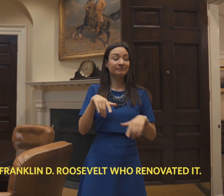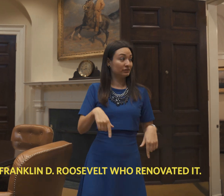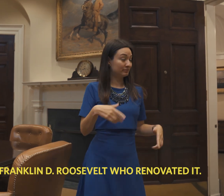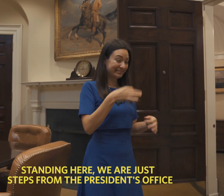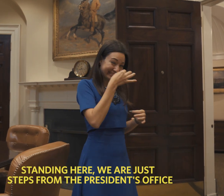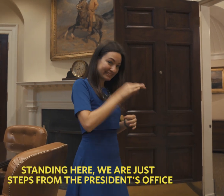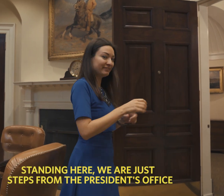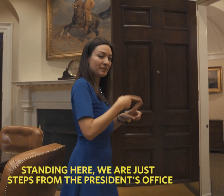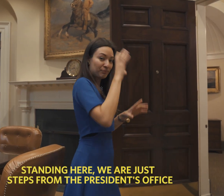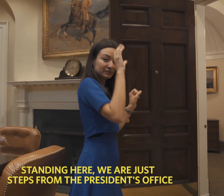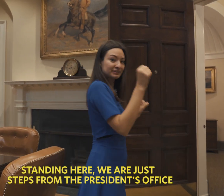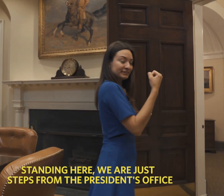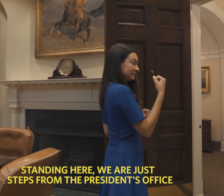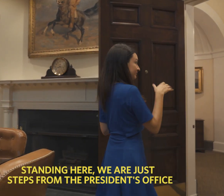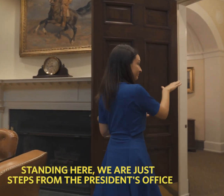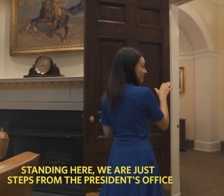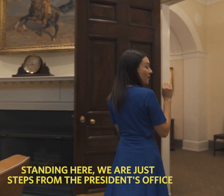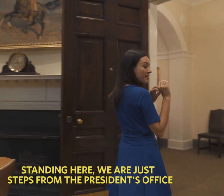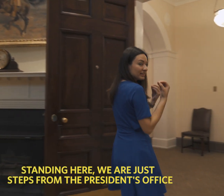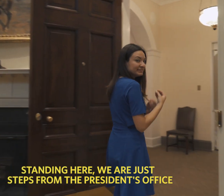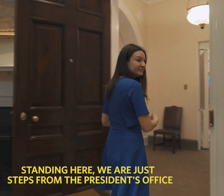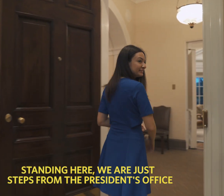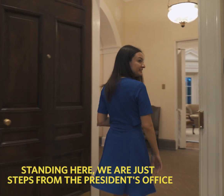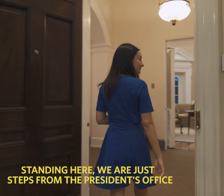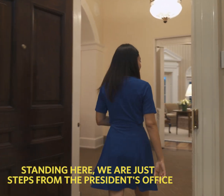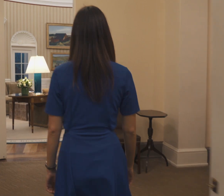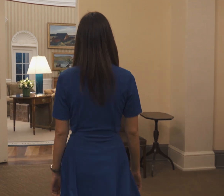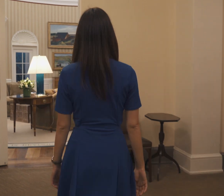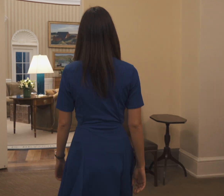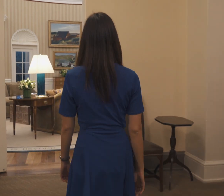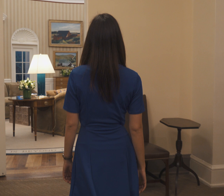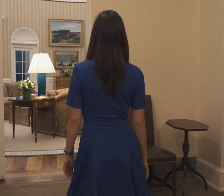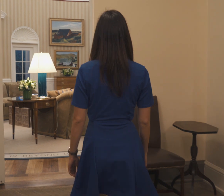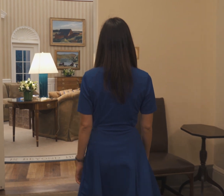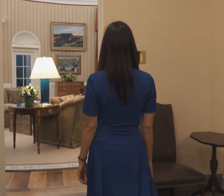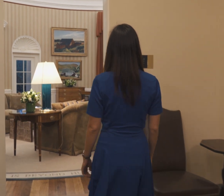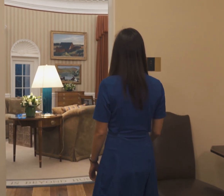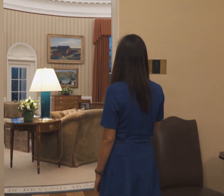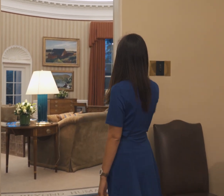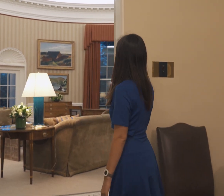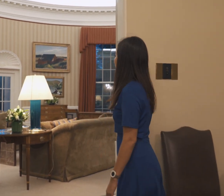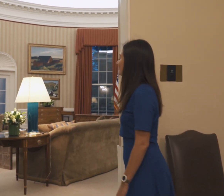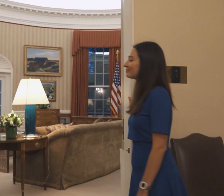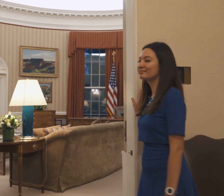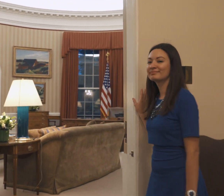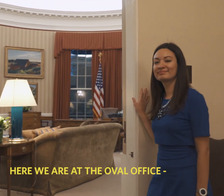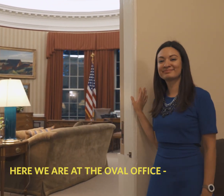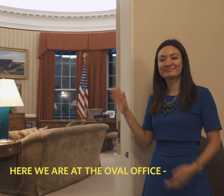paper. Standing here, we are just steps from the President's office. She crosses a hallway and to an open doorway to the Oval Office. Here we are